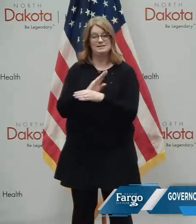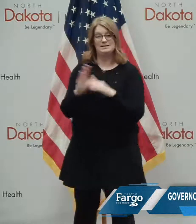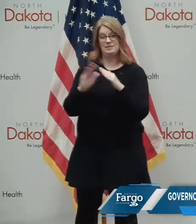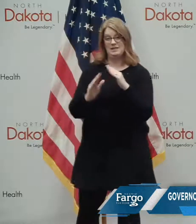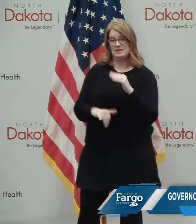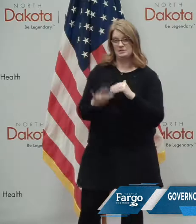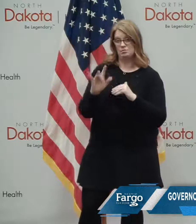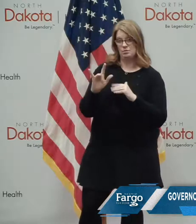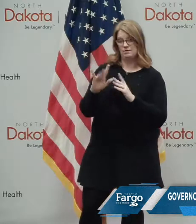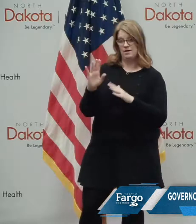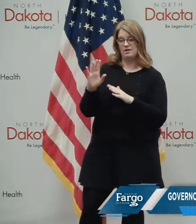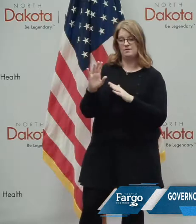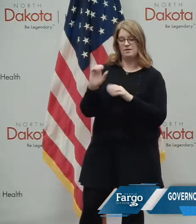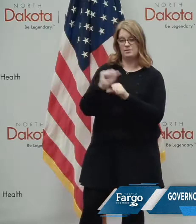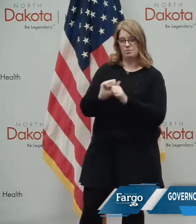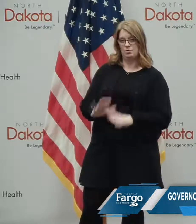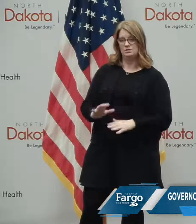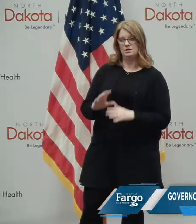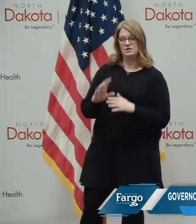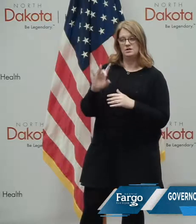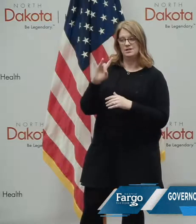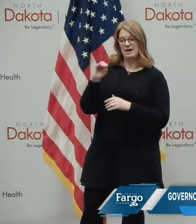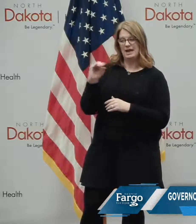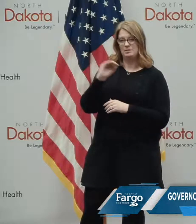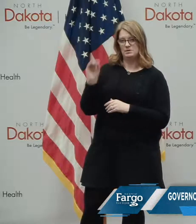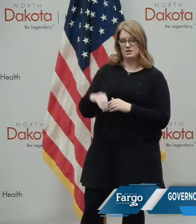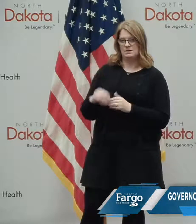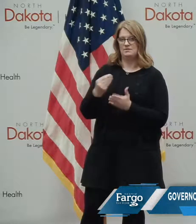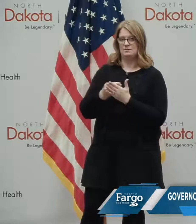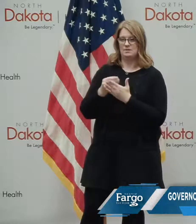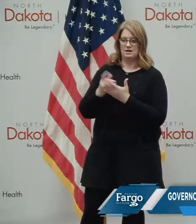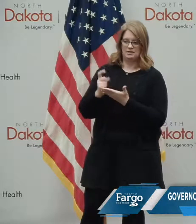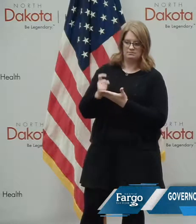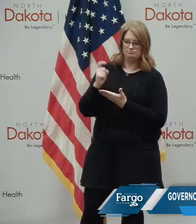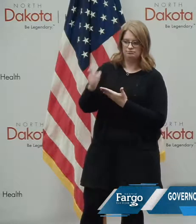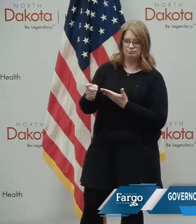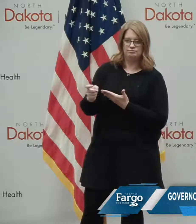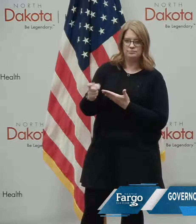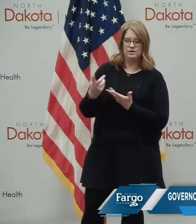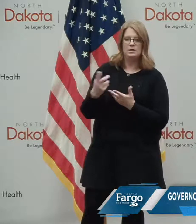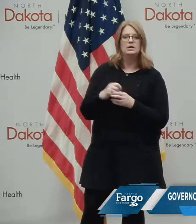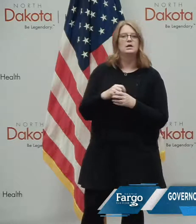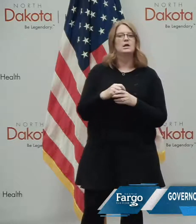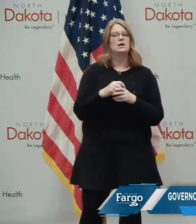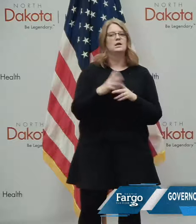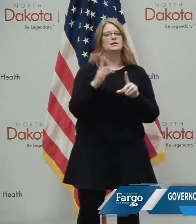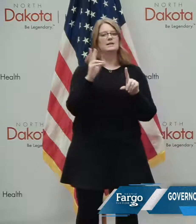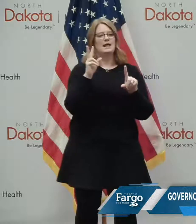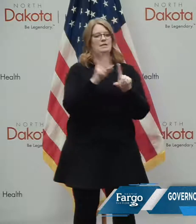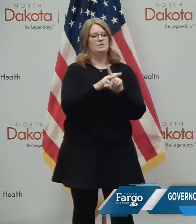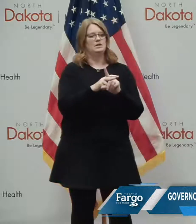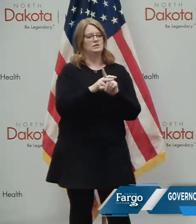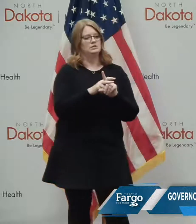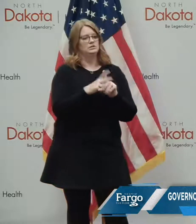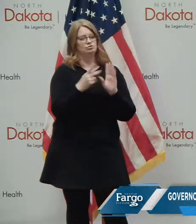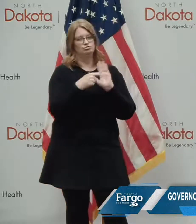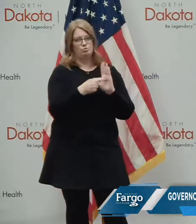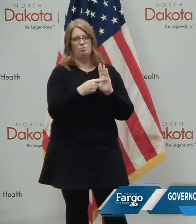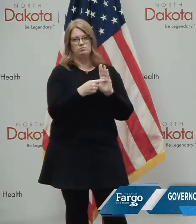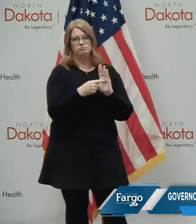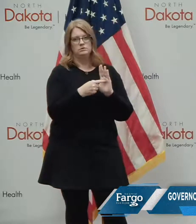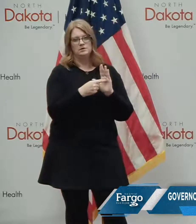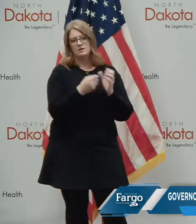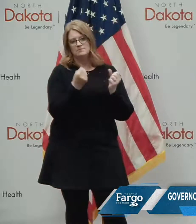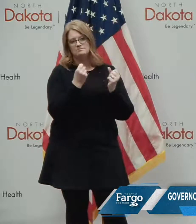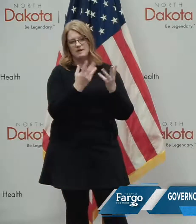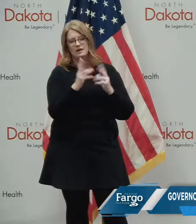employees represented 80% of the businesses that received ERG funds, and the amount of applications received indicates the strength and determination